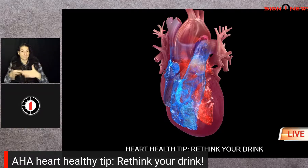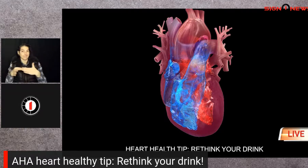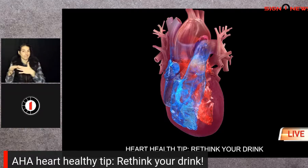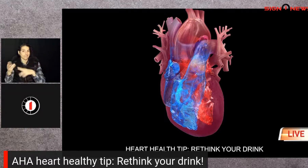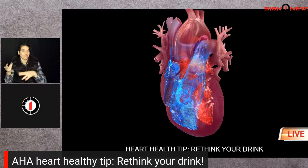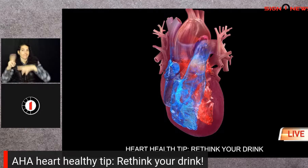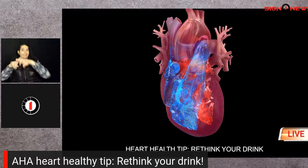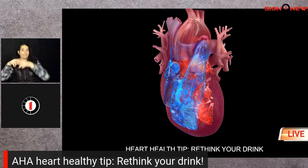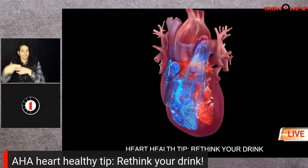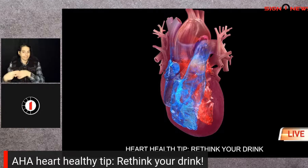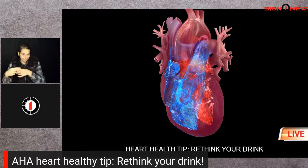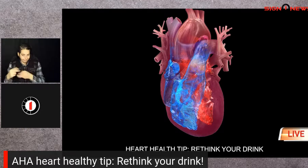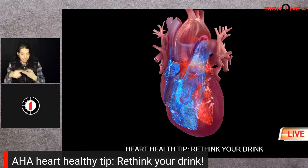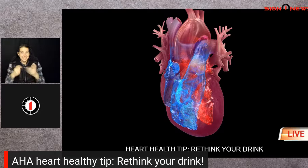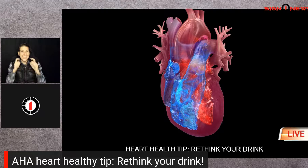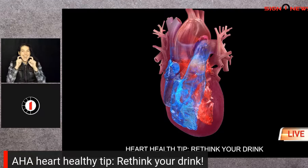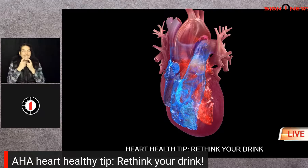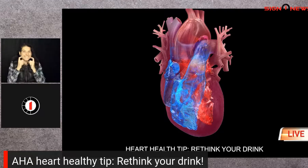diabetes,